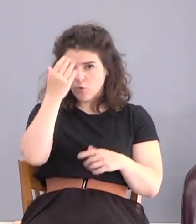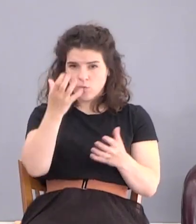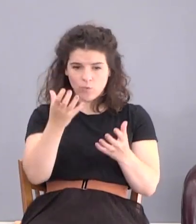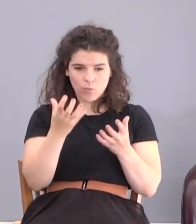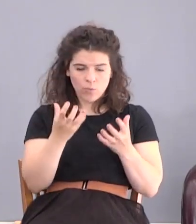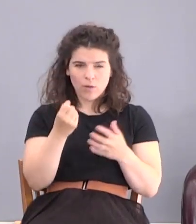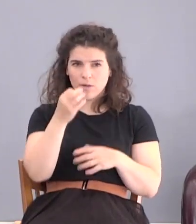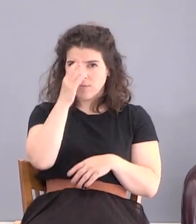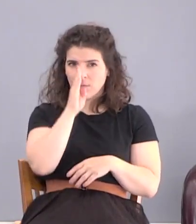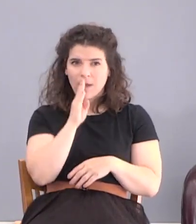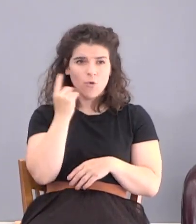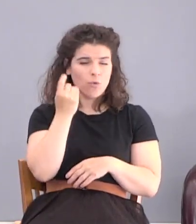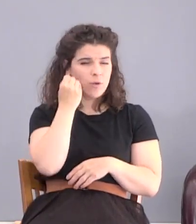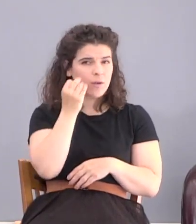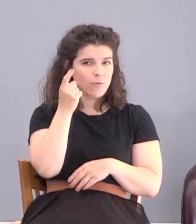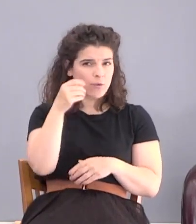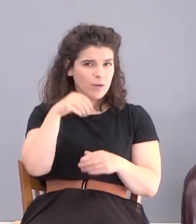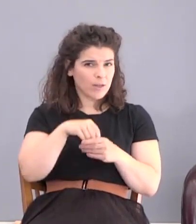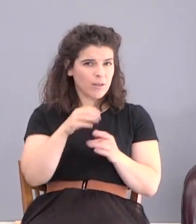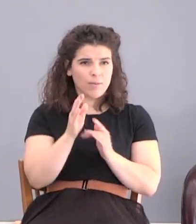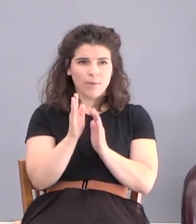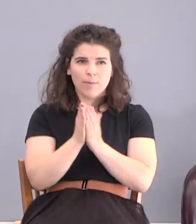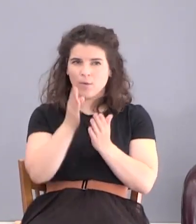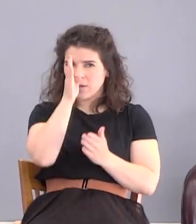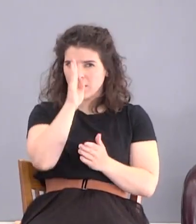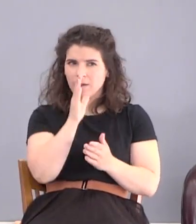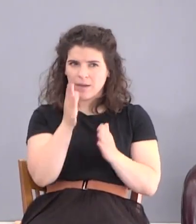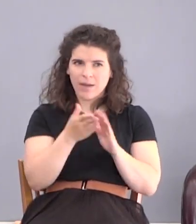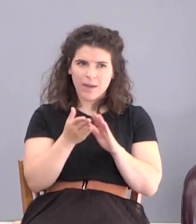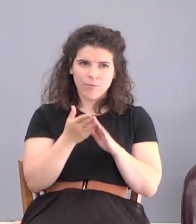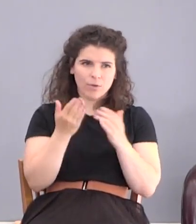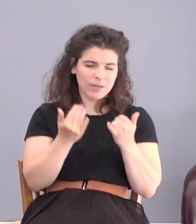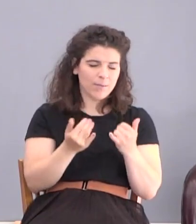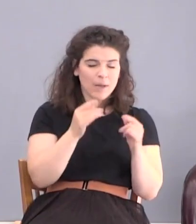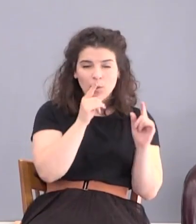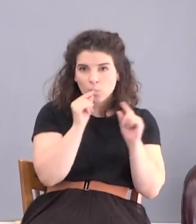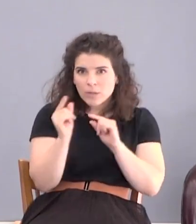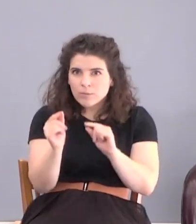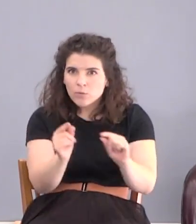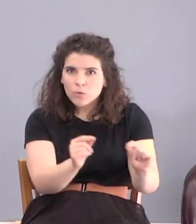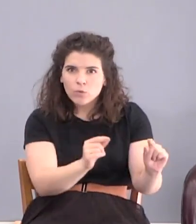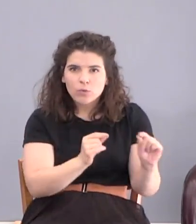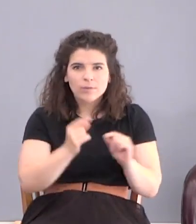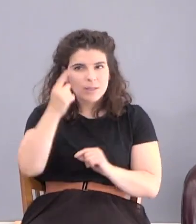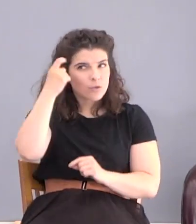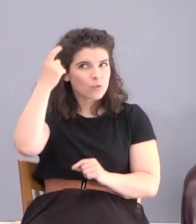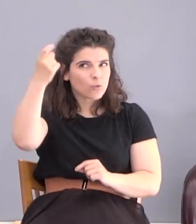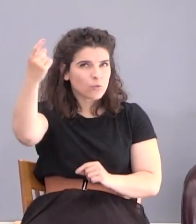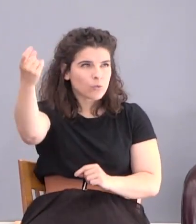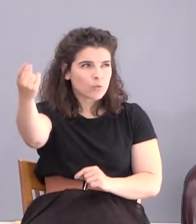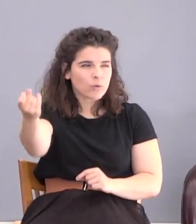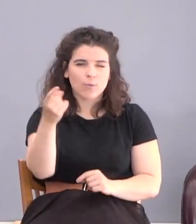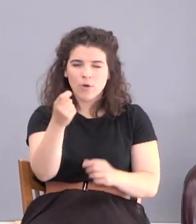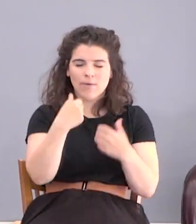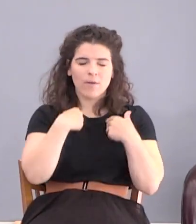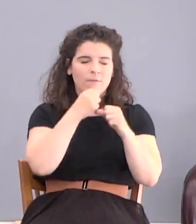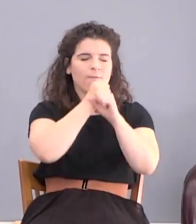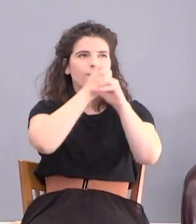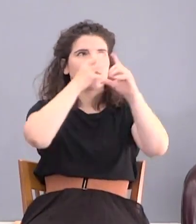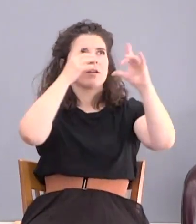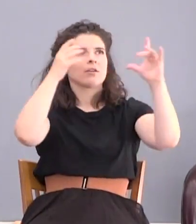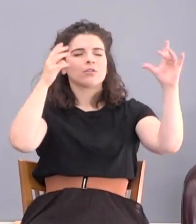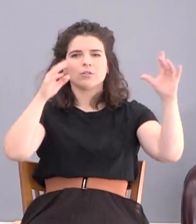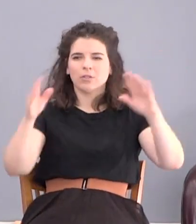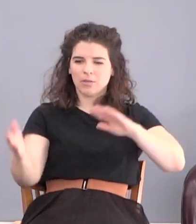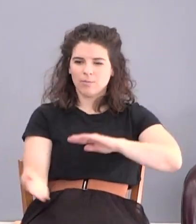his word. God does not operate today by whispers and dreams. You're not going to get a vision in the middle of the night of what